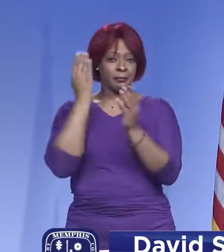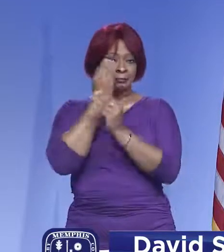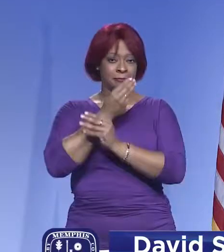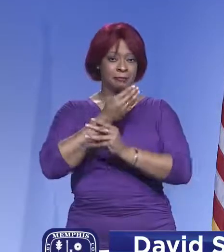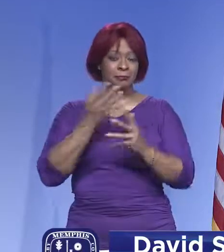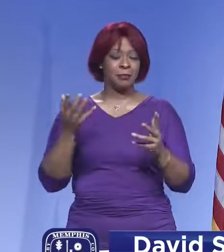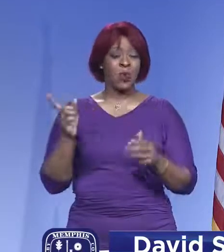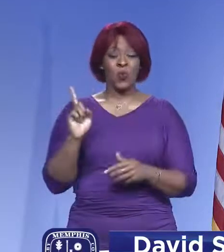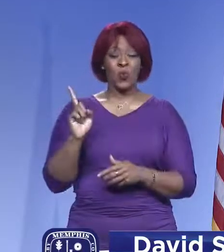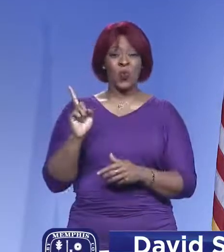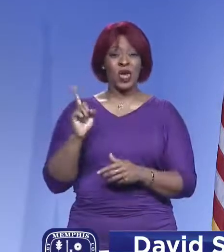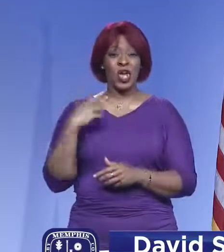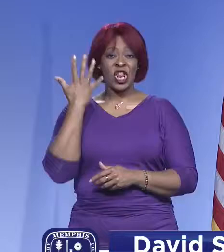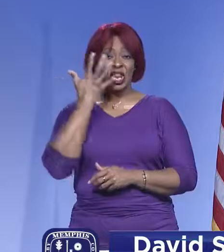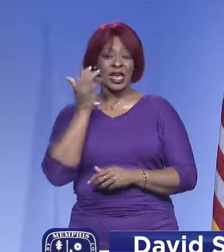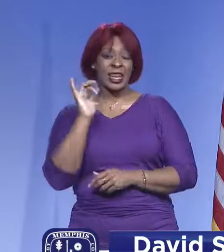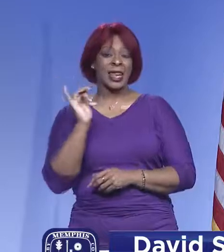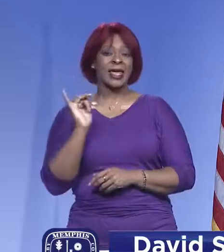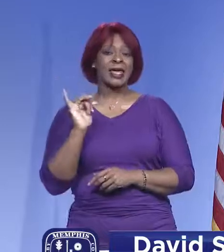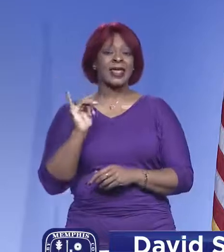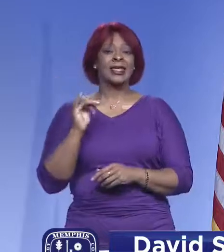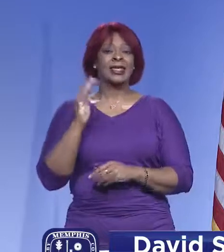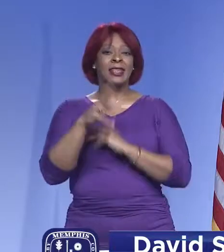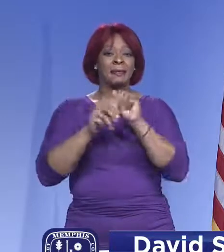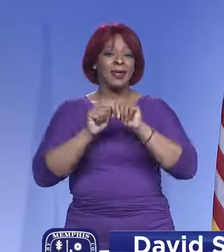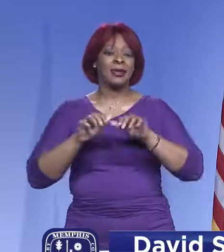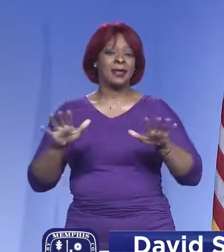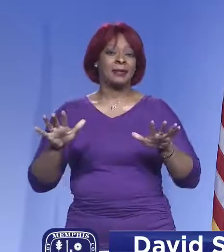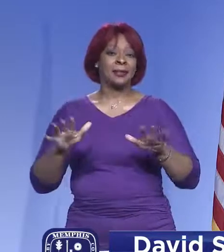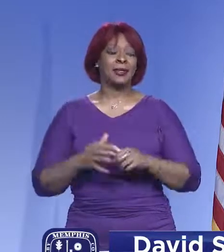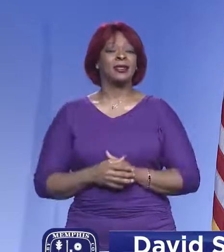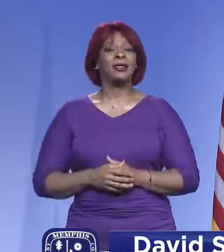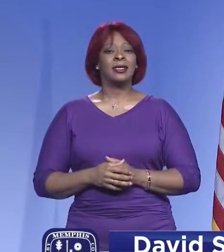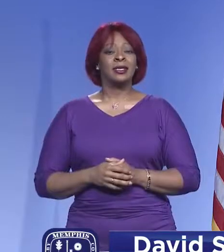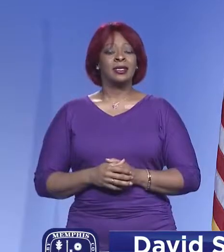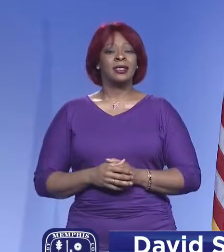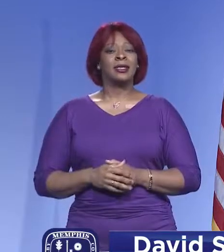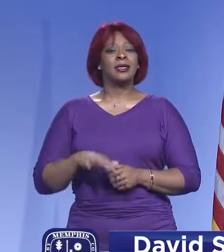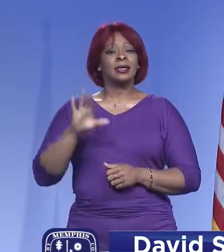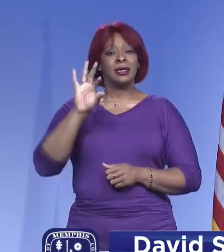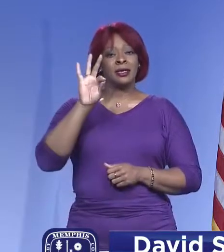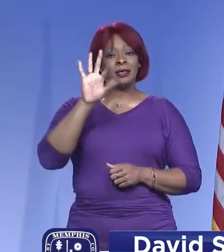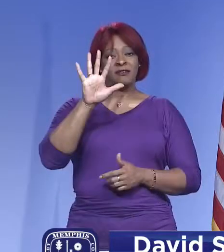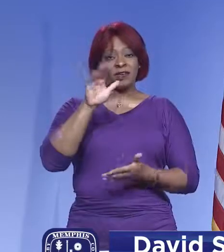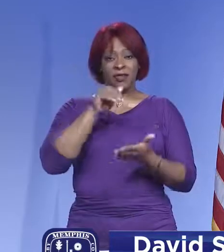update on where we are with the pandemic. We've had